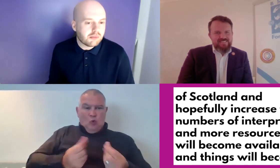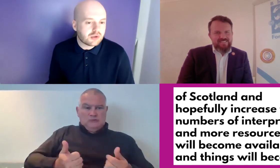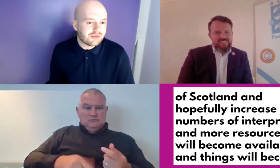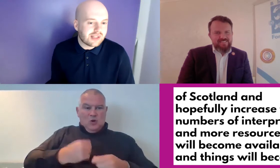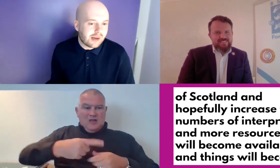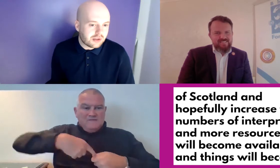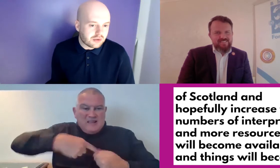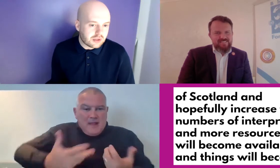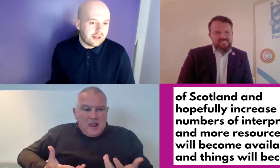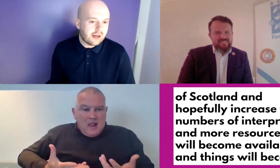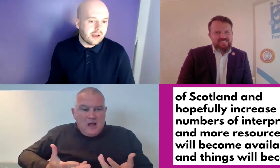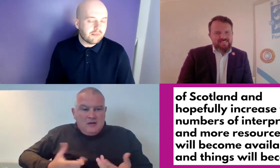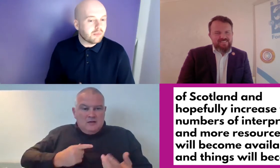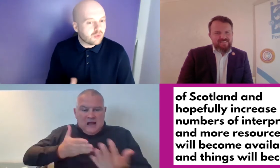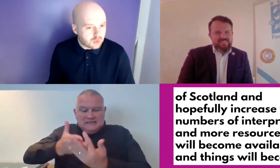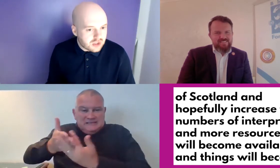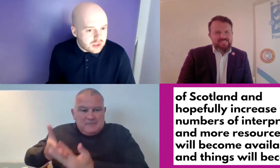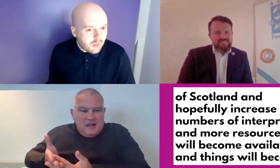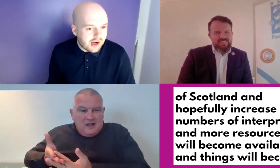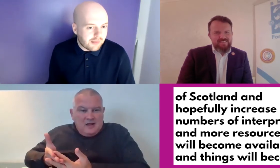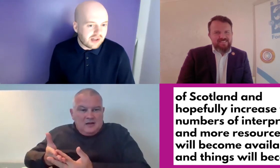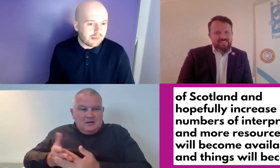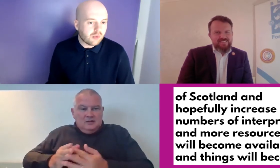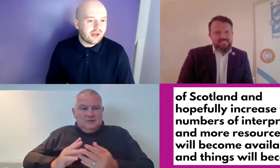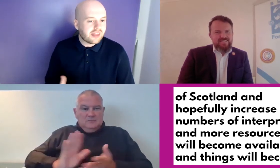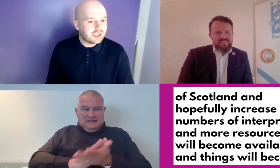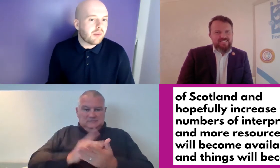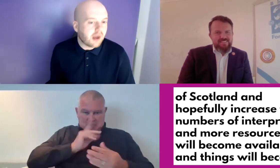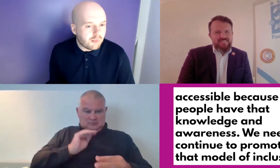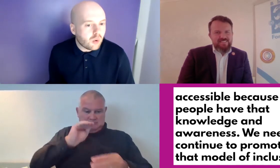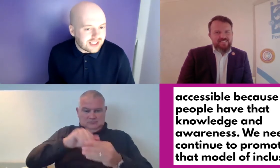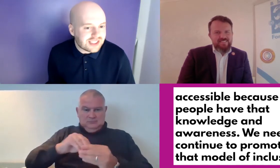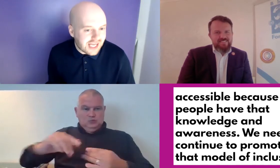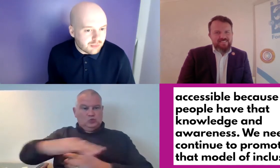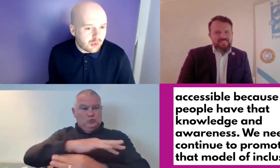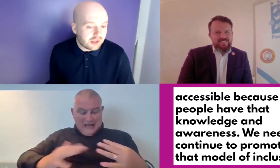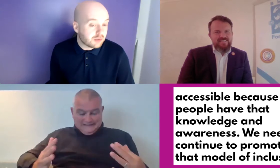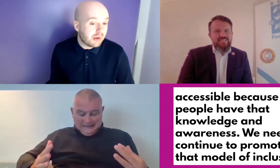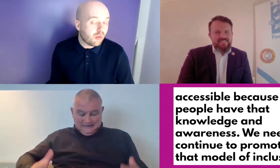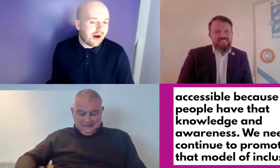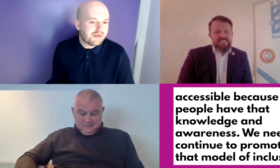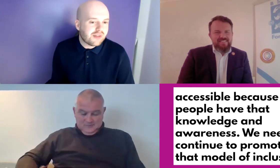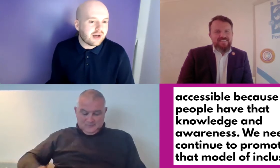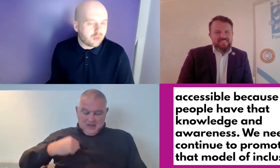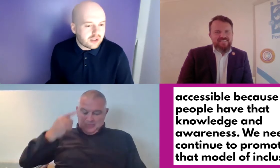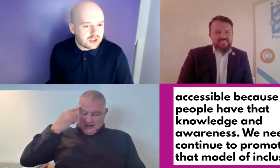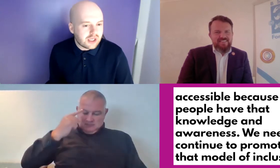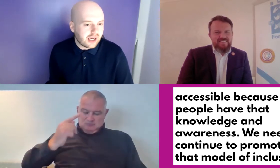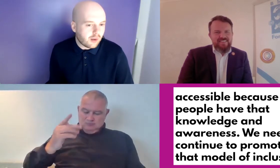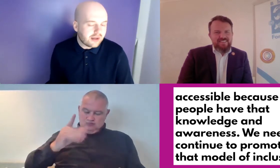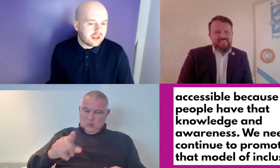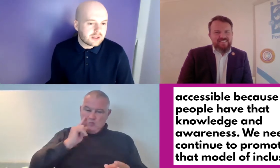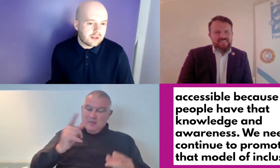the numbers of interpreters. More resources will become available, things will become more accessible because people have that knowledge